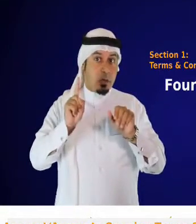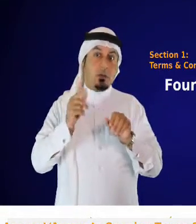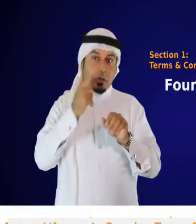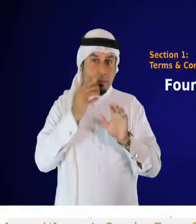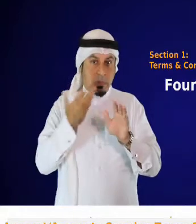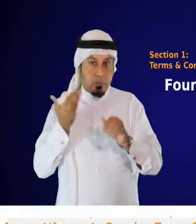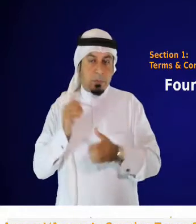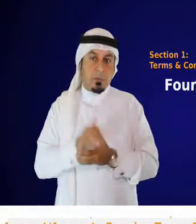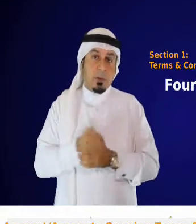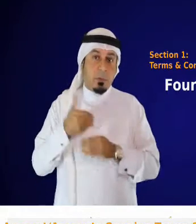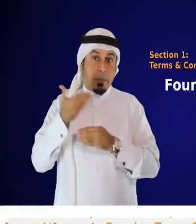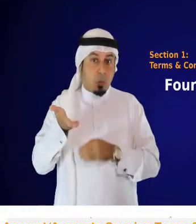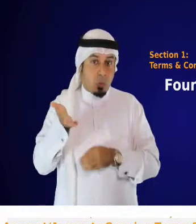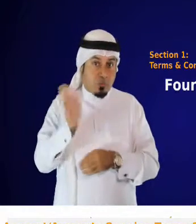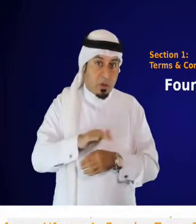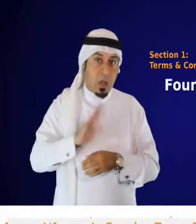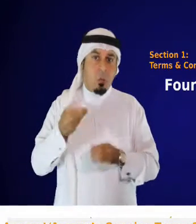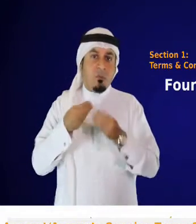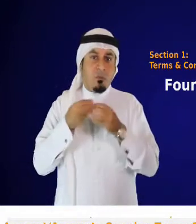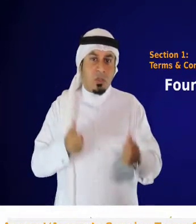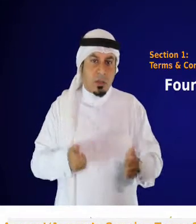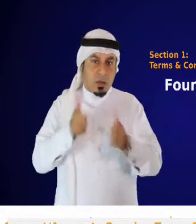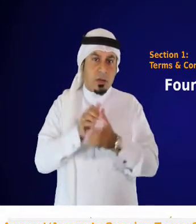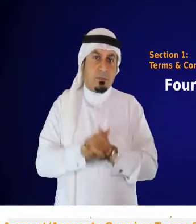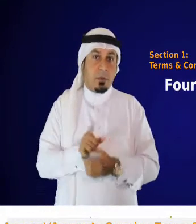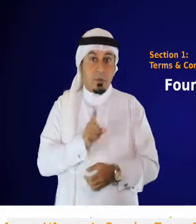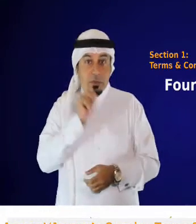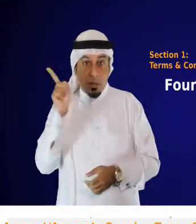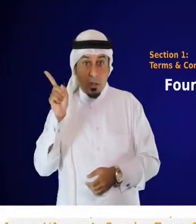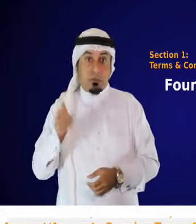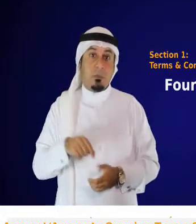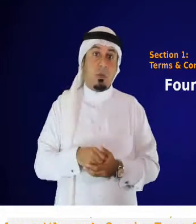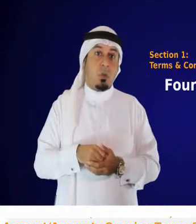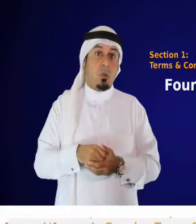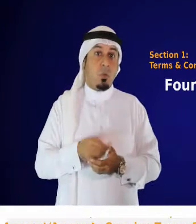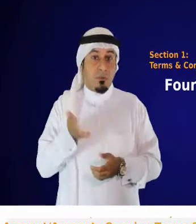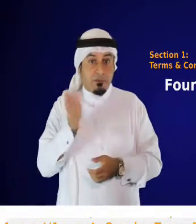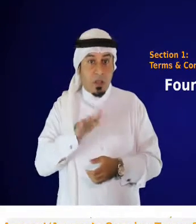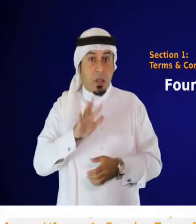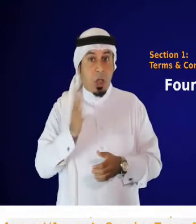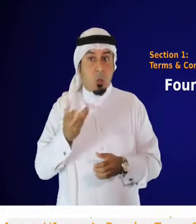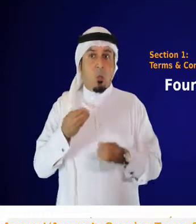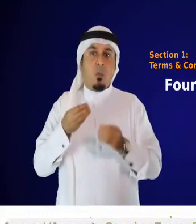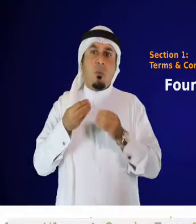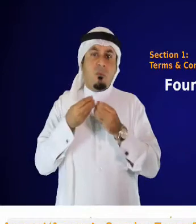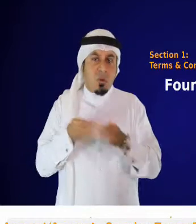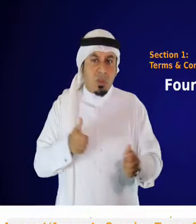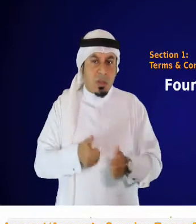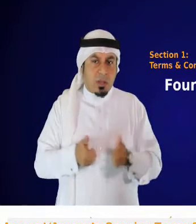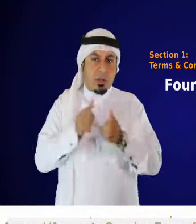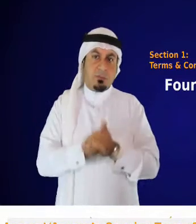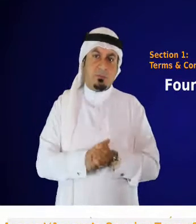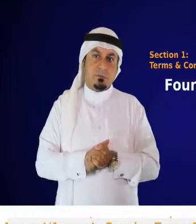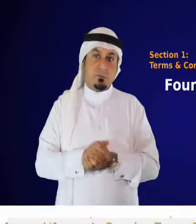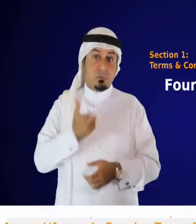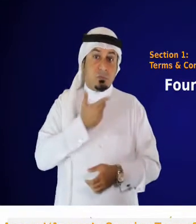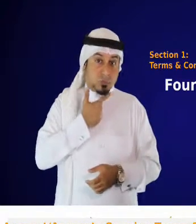or close the account. Thereafter, the bank will stop withdrawal from the joint account in the manner proportionate to the share